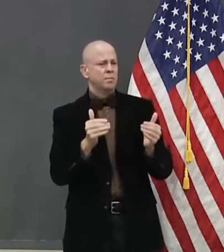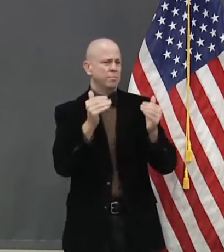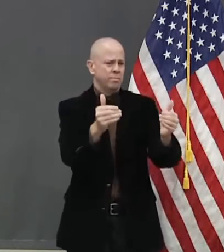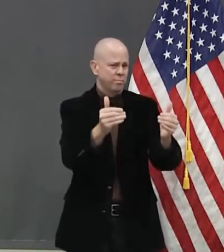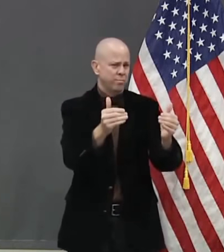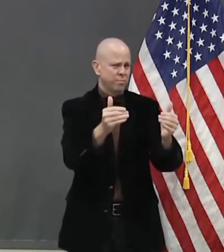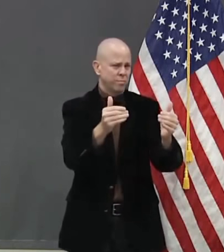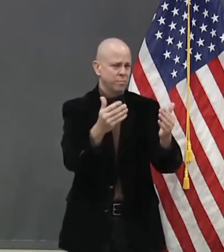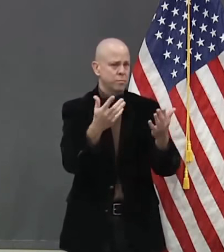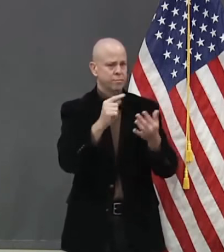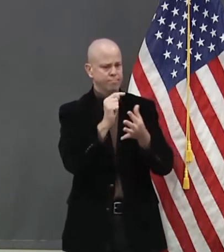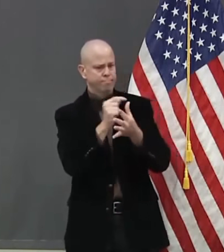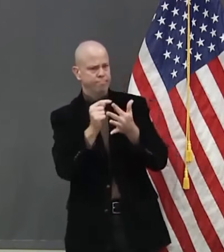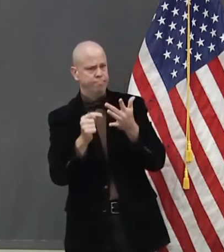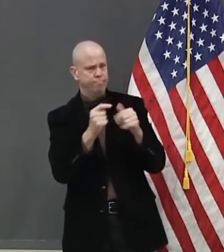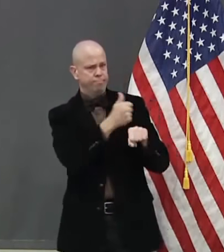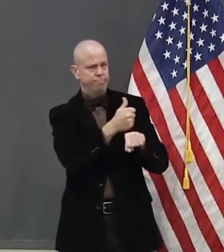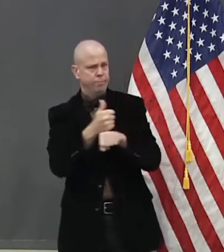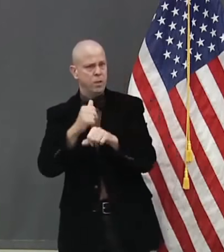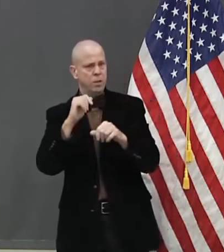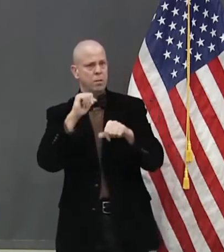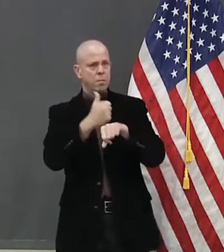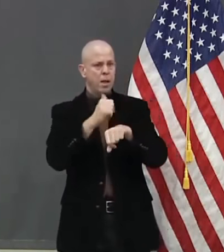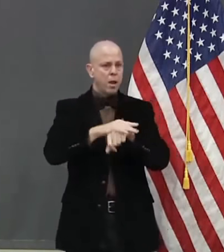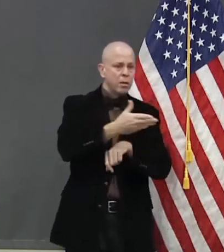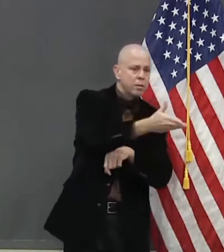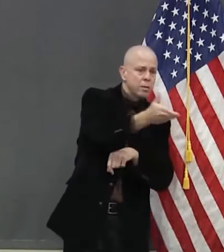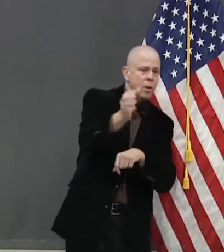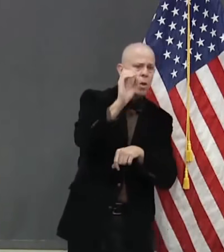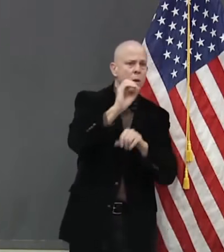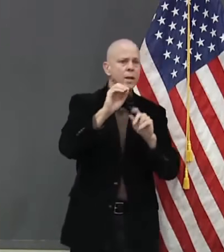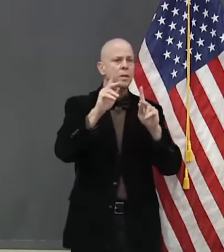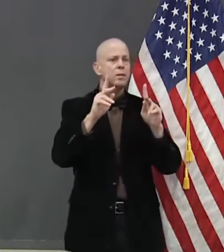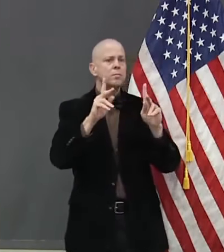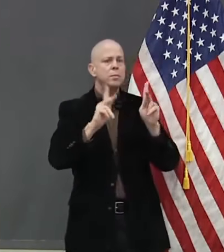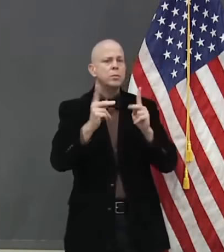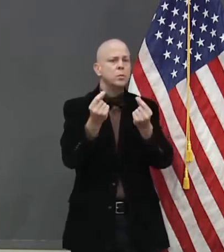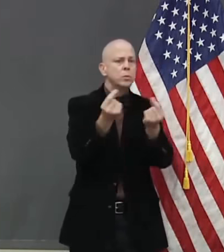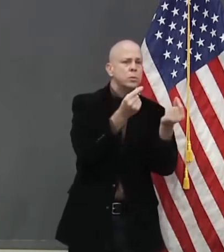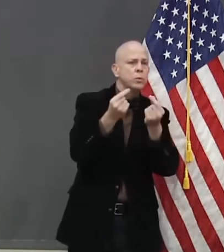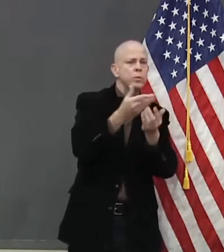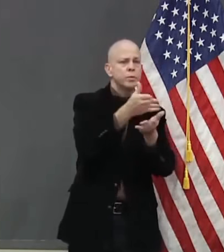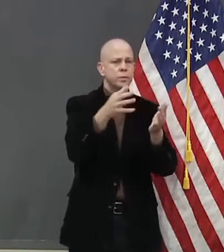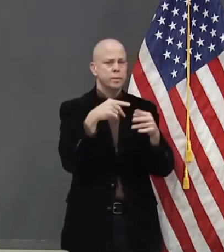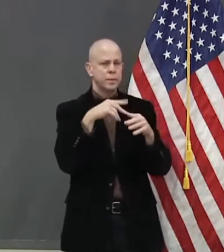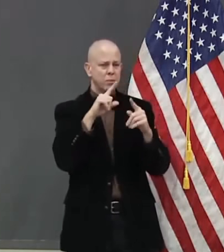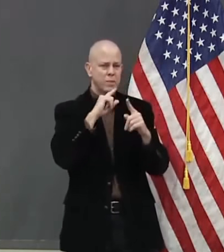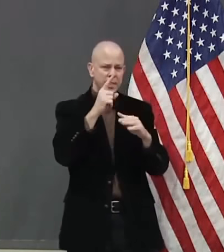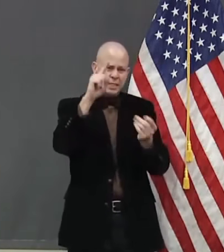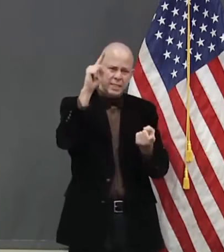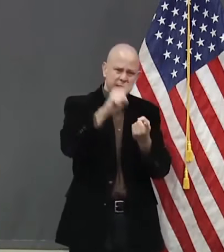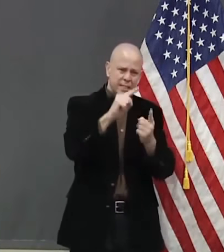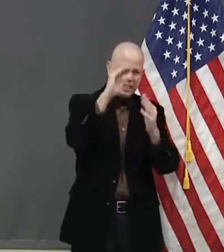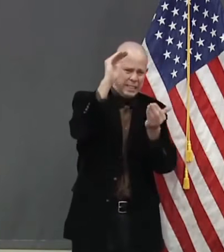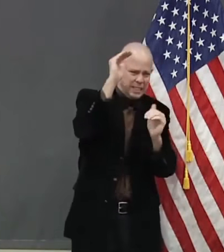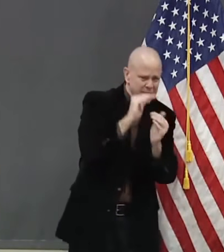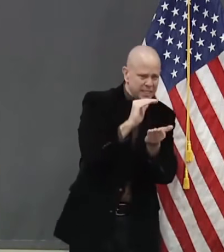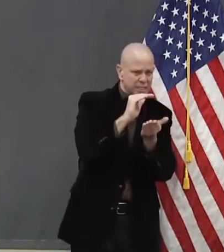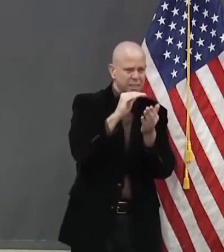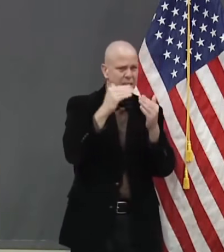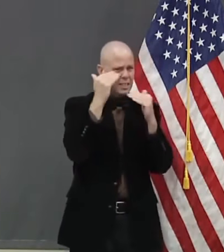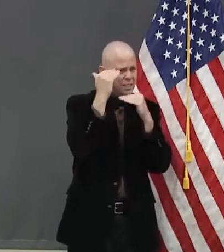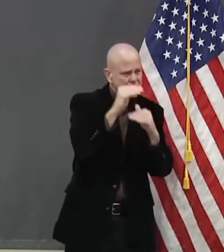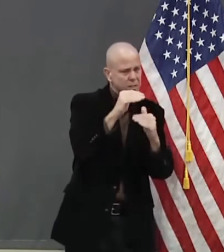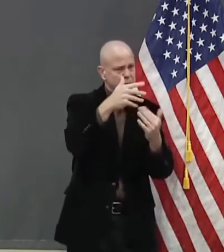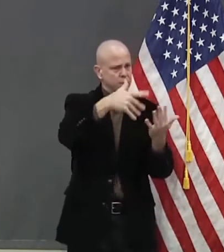upon Oregonians to really restrict their informal social gathering, to